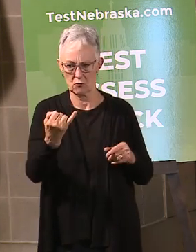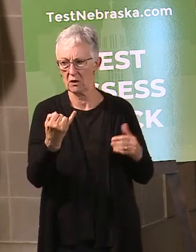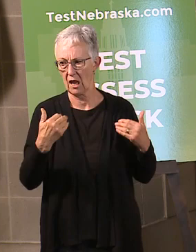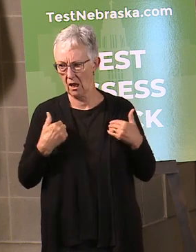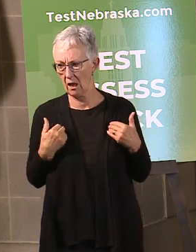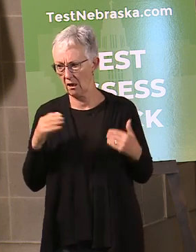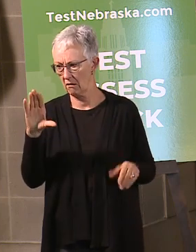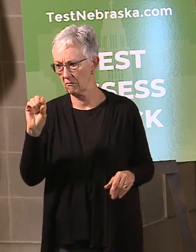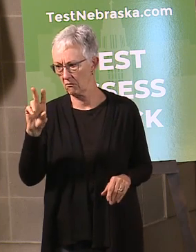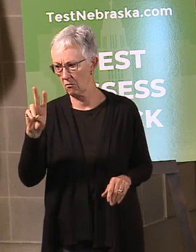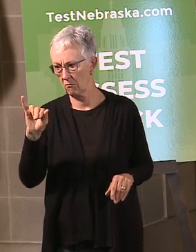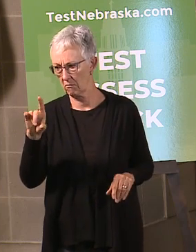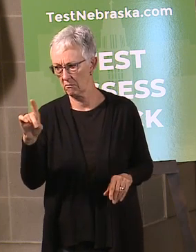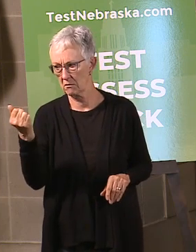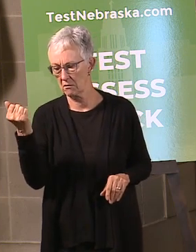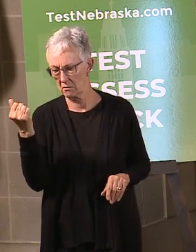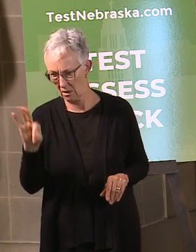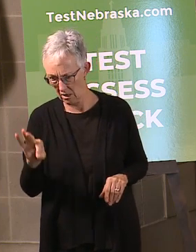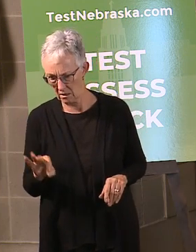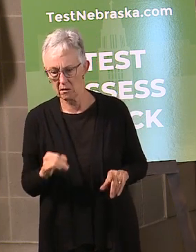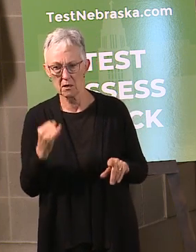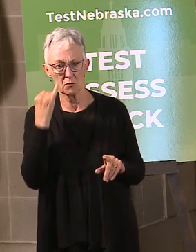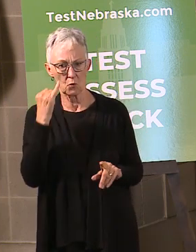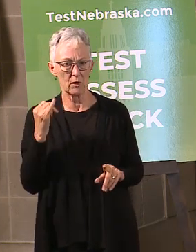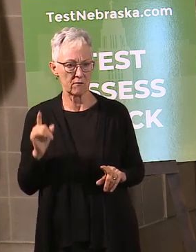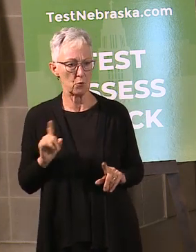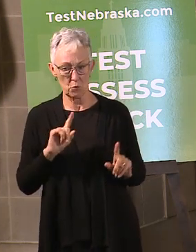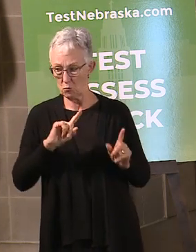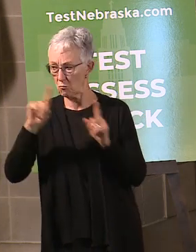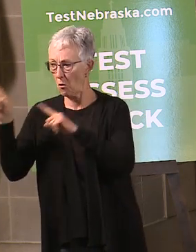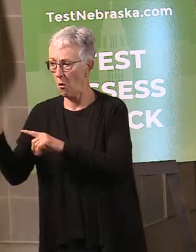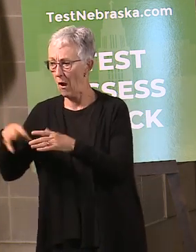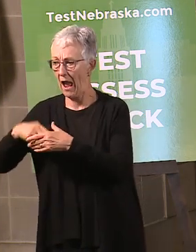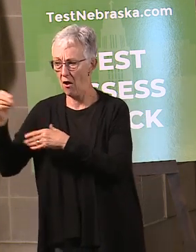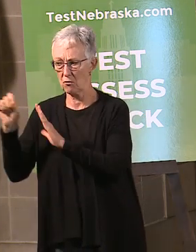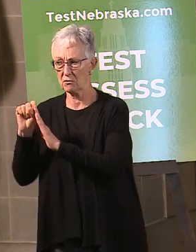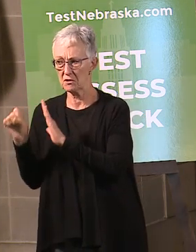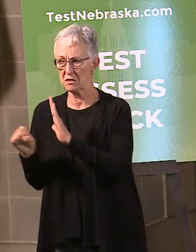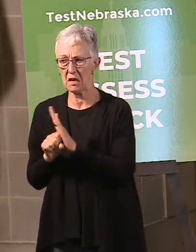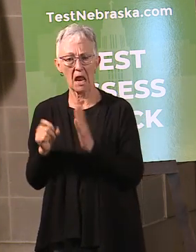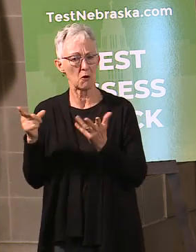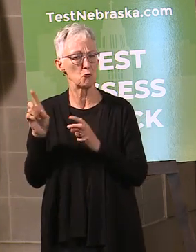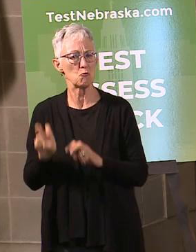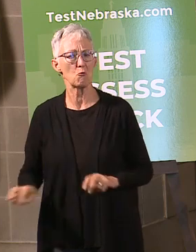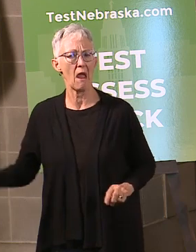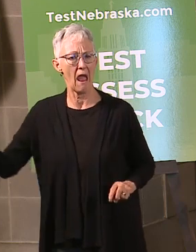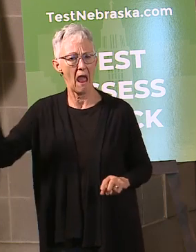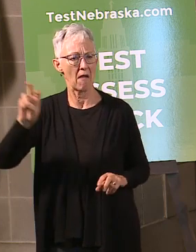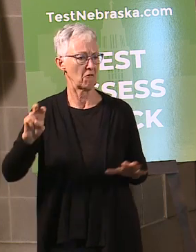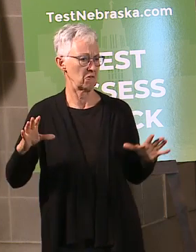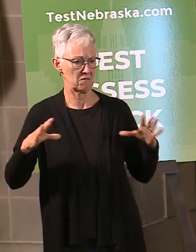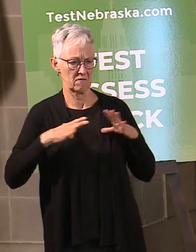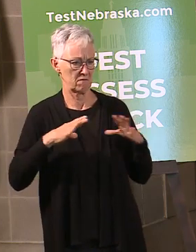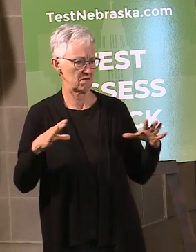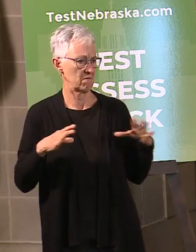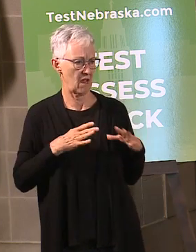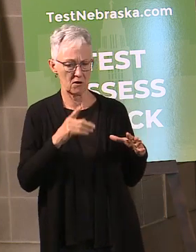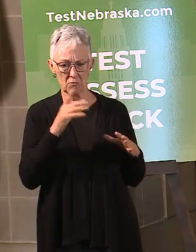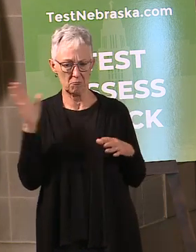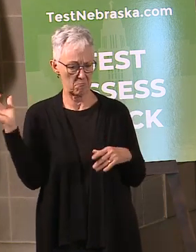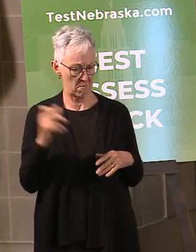take all the proper steps to be able to socially distance yourself. When you come back to Nebraska, you don't have to quarantine if you're just going away for the weekend over Memorial Day. Okay,